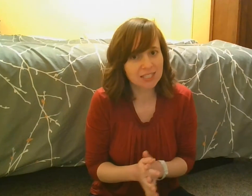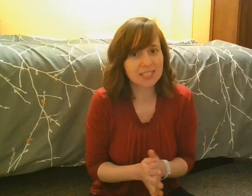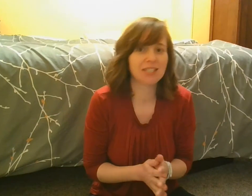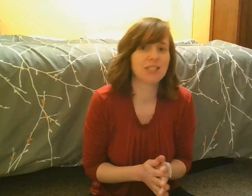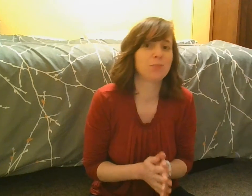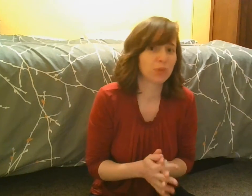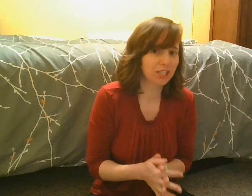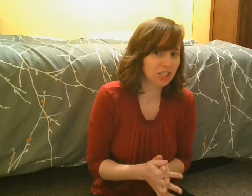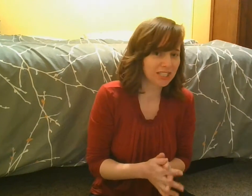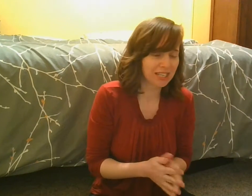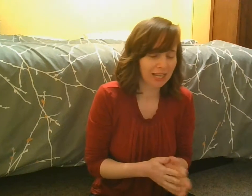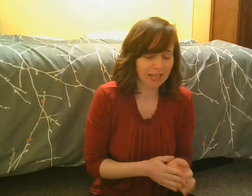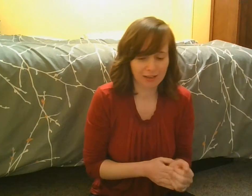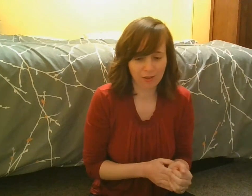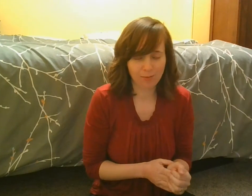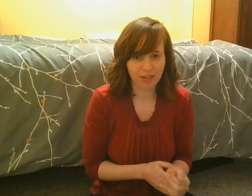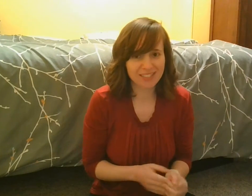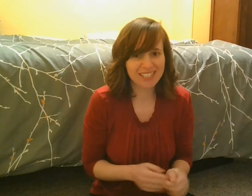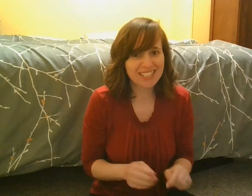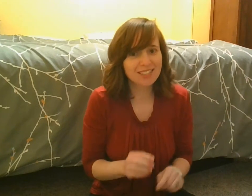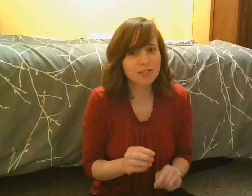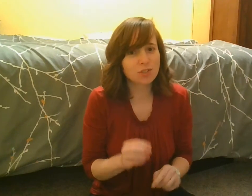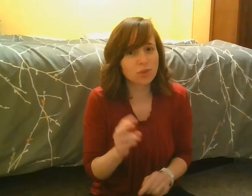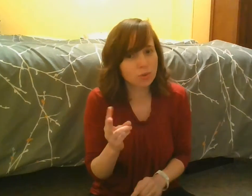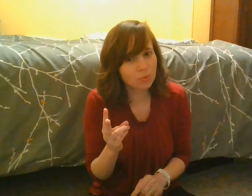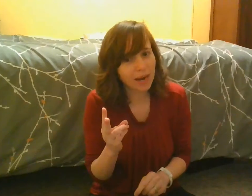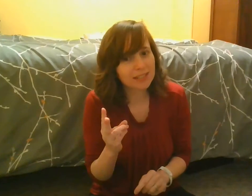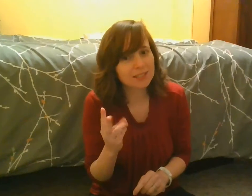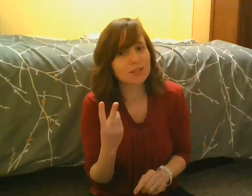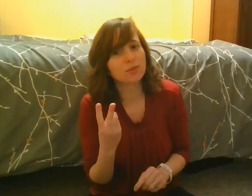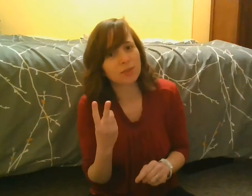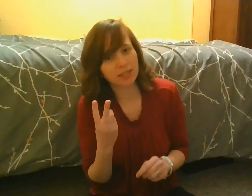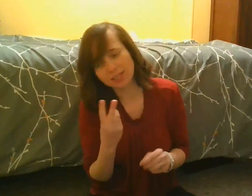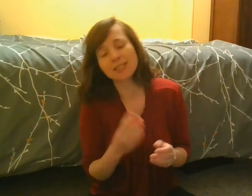depressed and depression. I've seen 2 ways to do this.